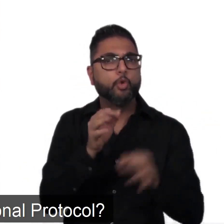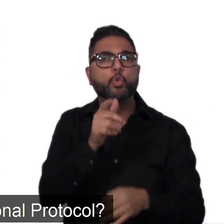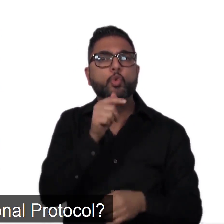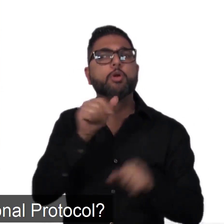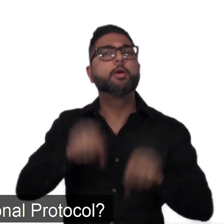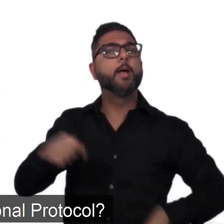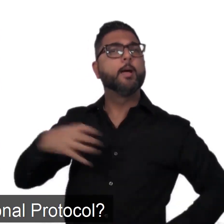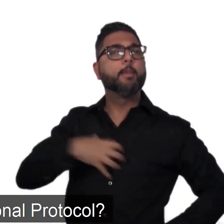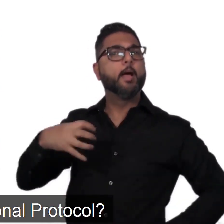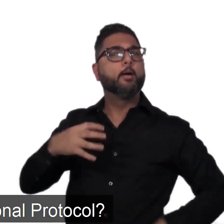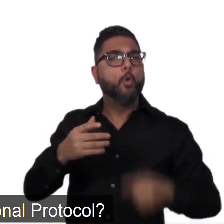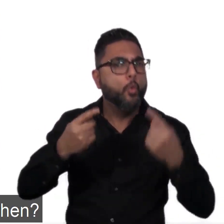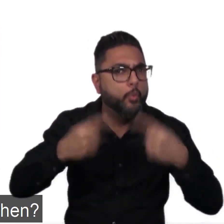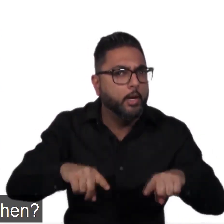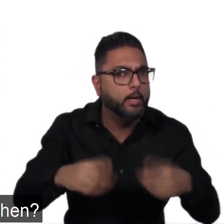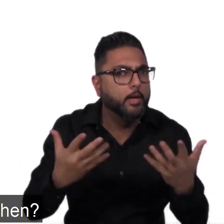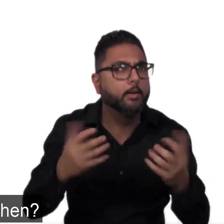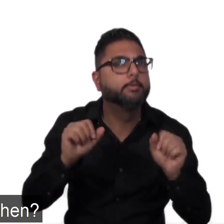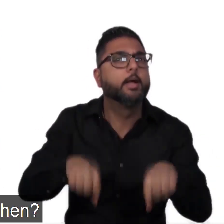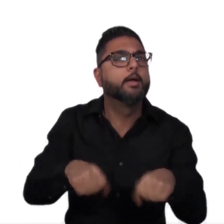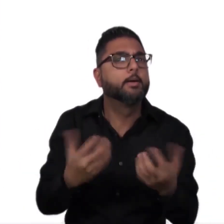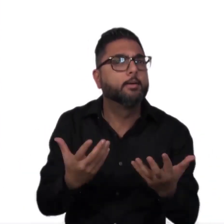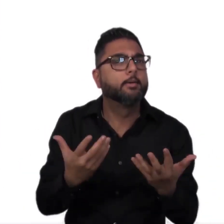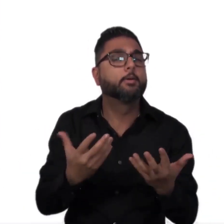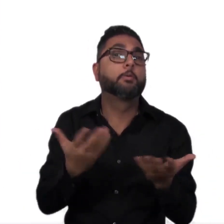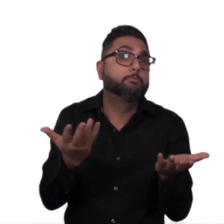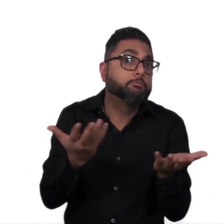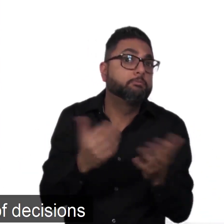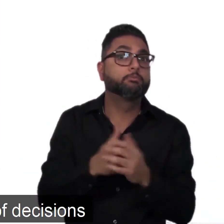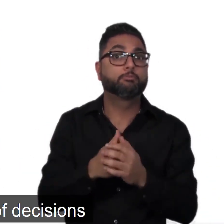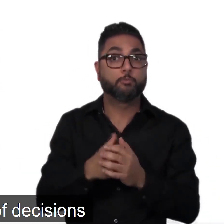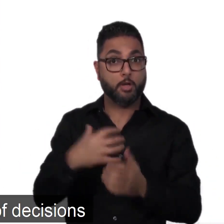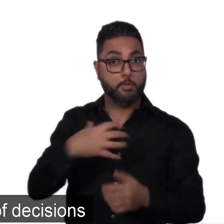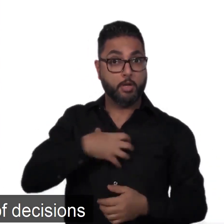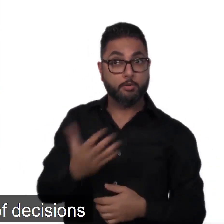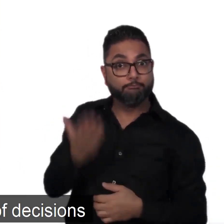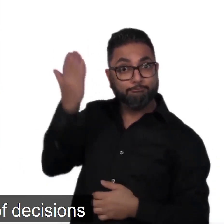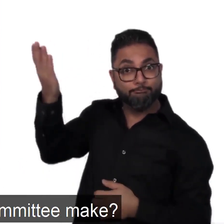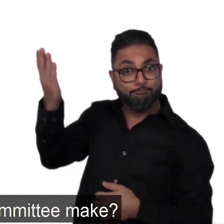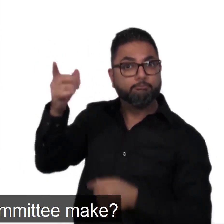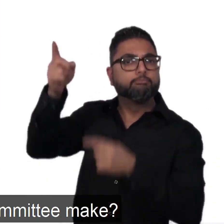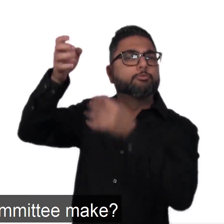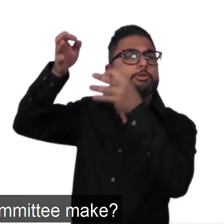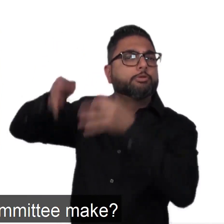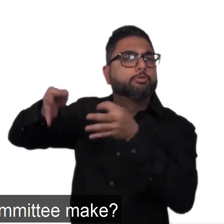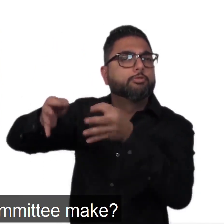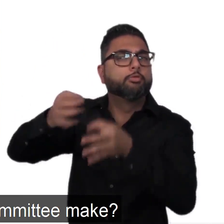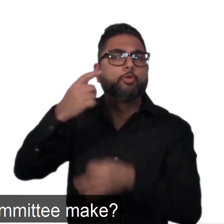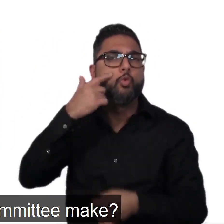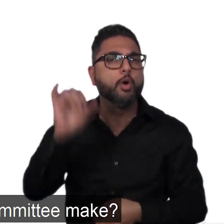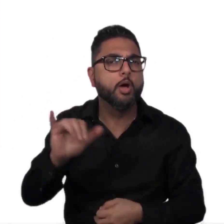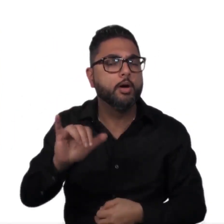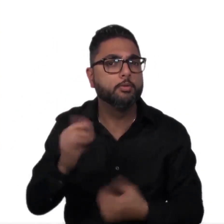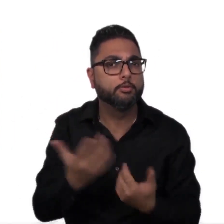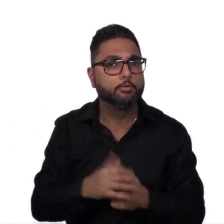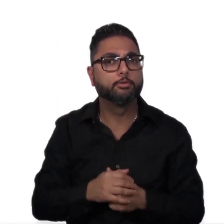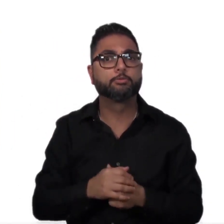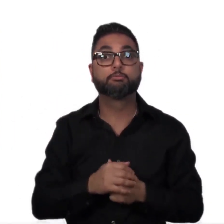a complaint under the Optional Protocol and when? What kinds of decisions does the UN Committee